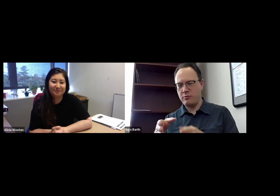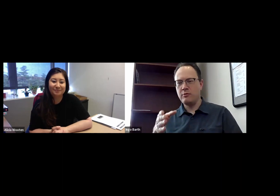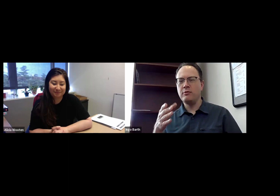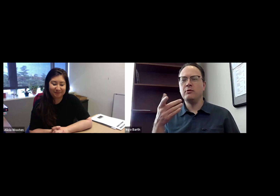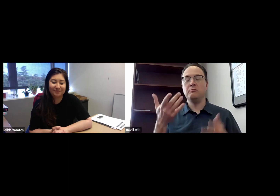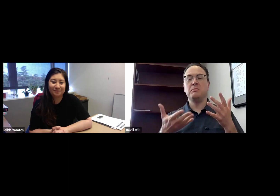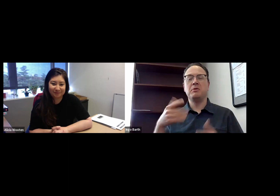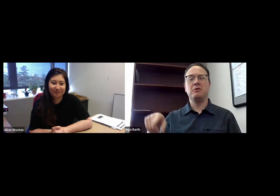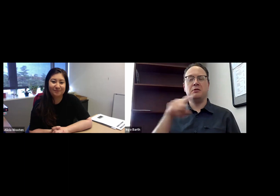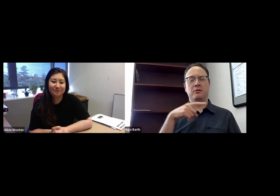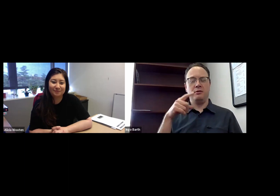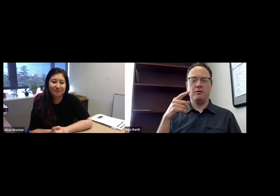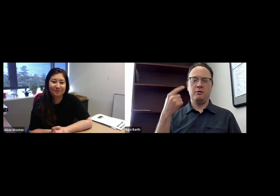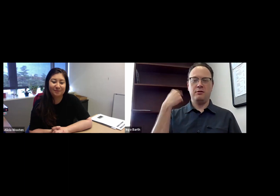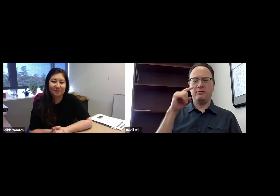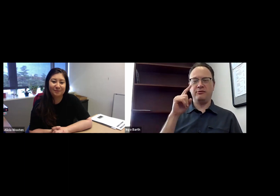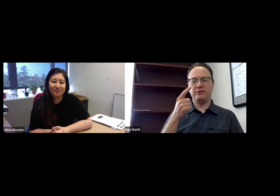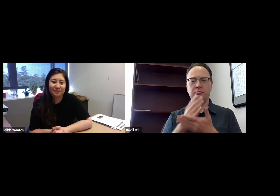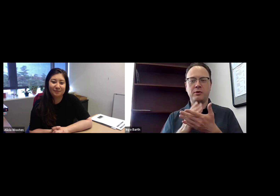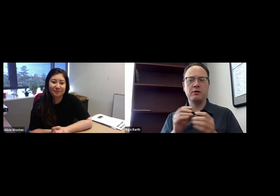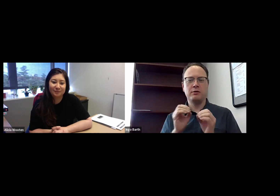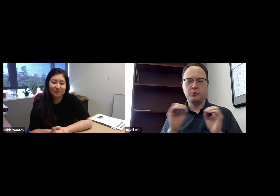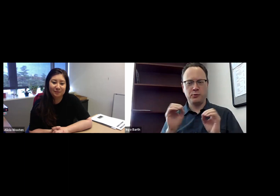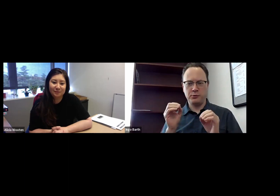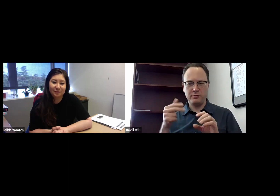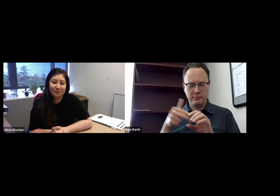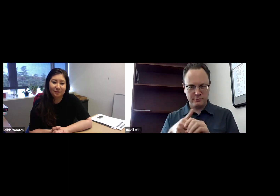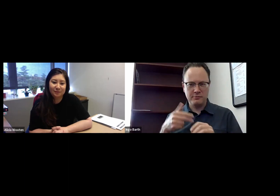First, yeah, I'd like to introduce myself quickly.